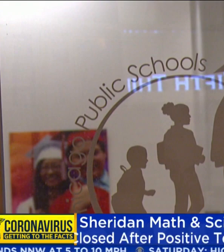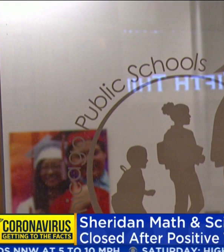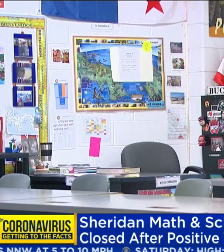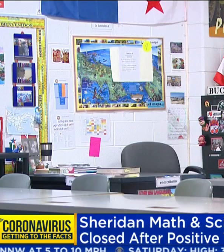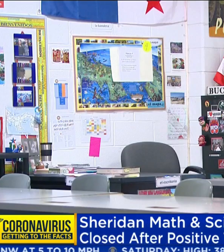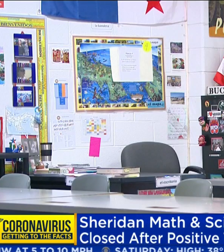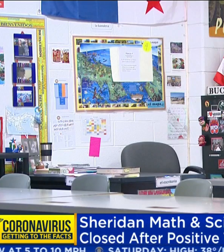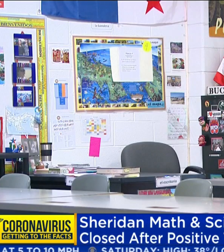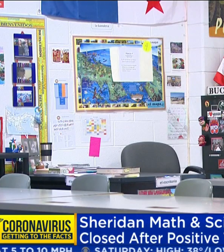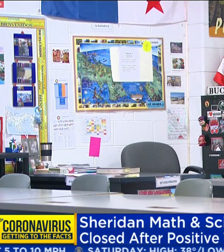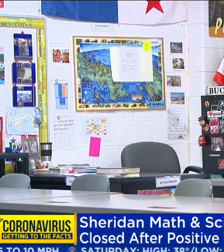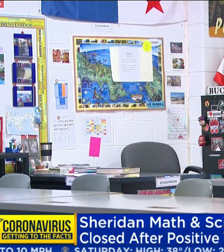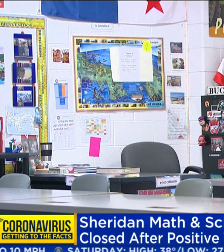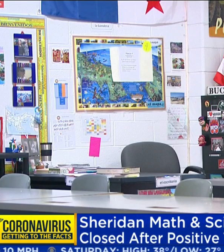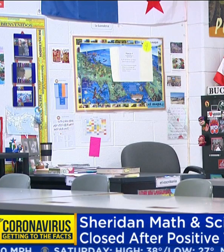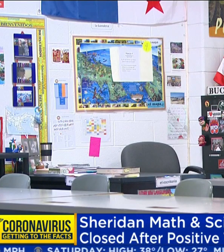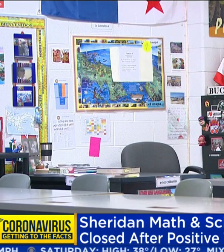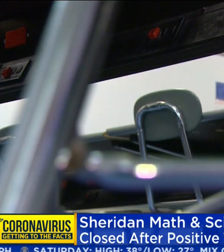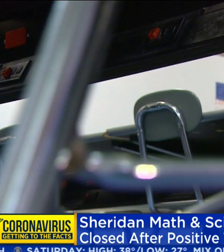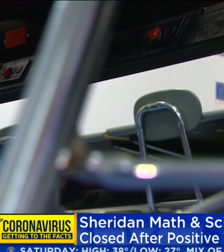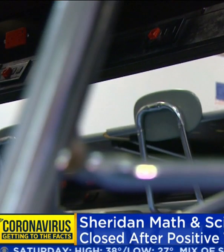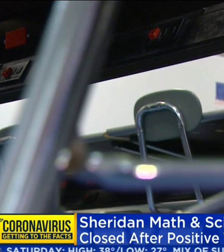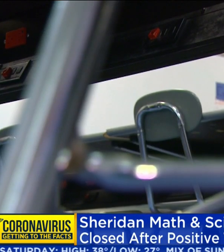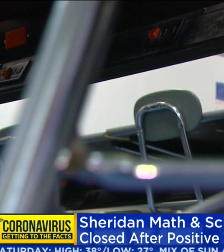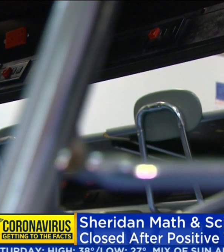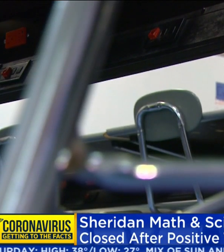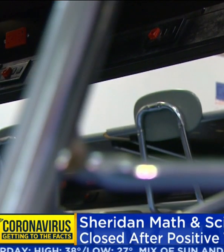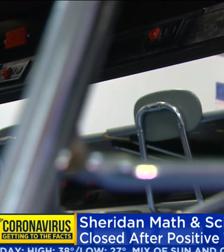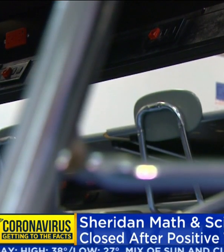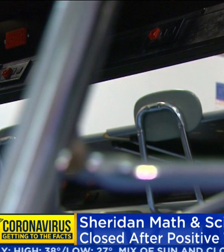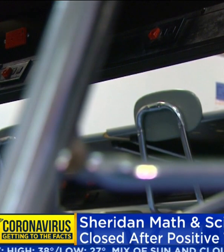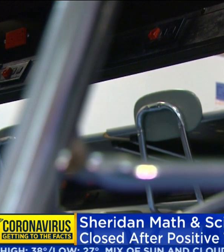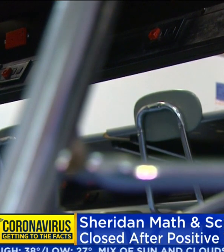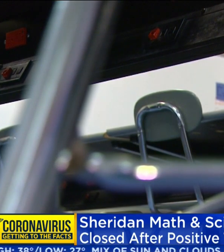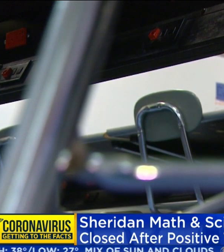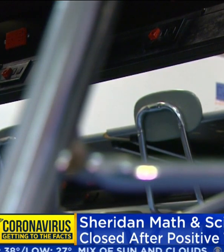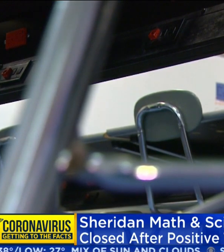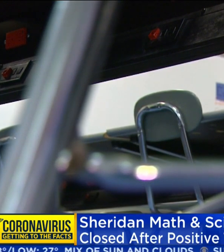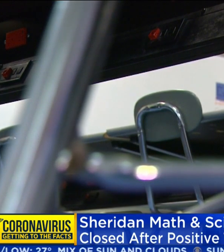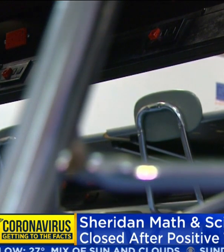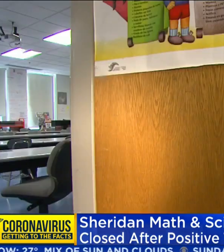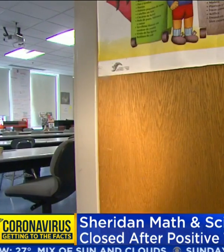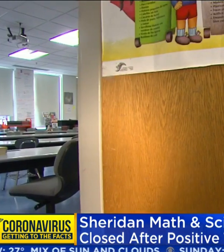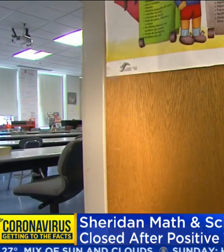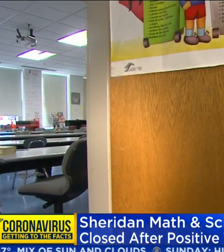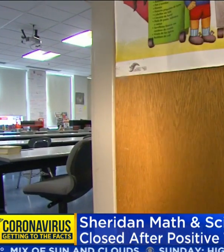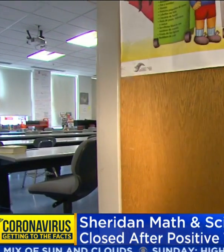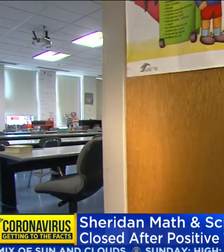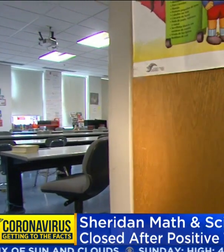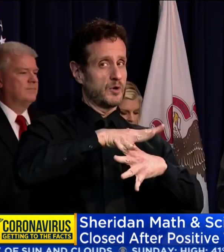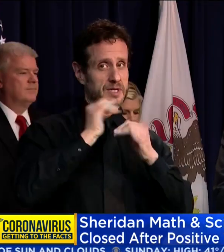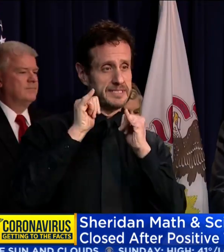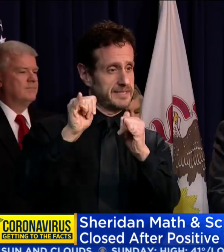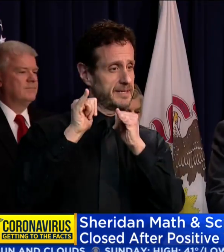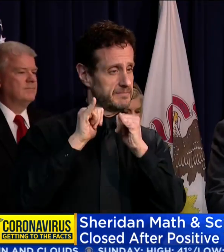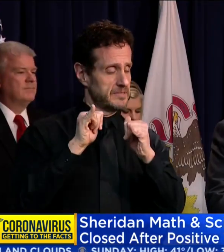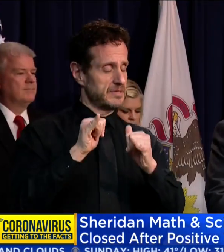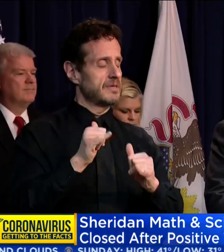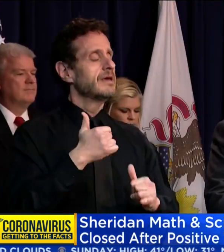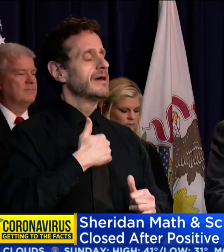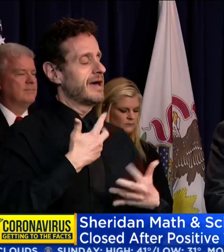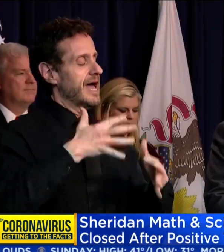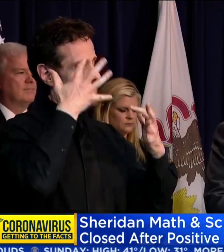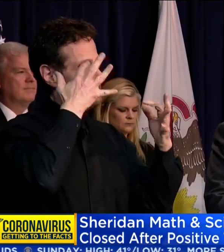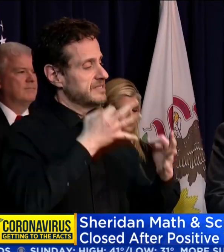to stay home effective immediately until March 23rd. In the meantime, because of an order from Governor J.B. Pritzker,